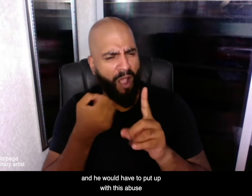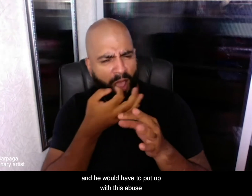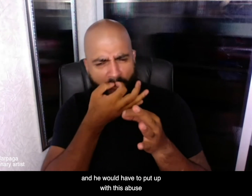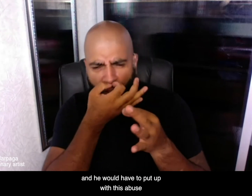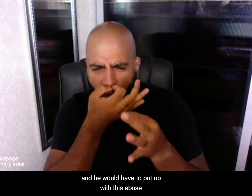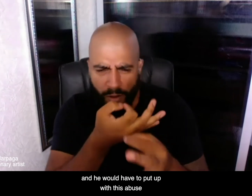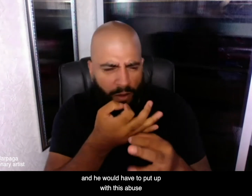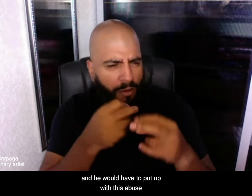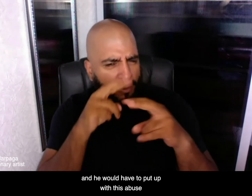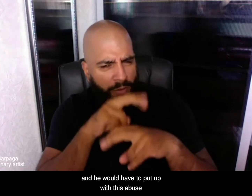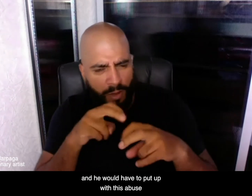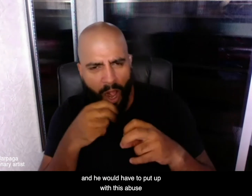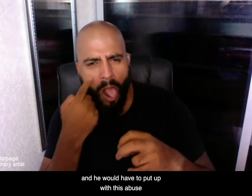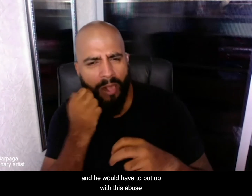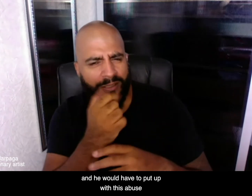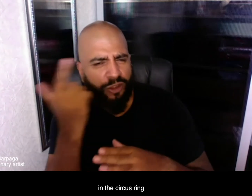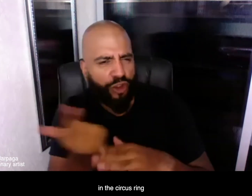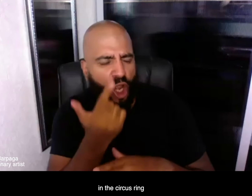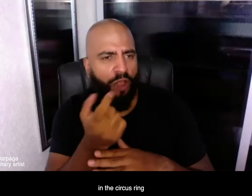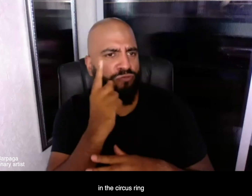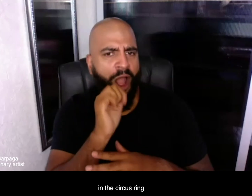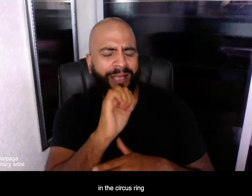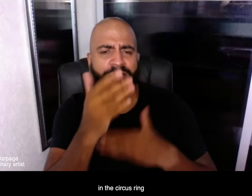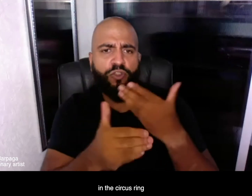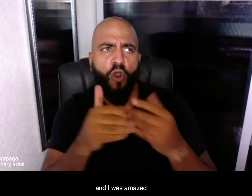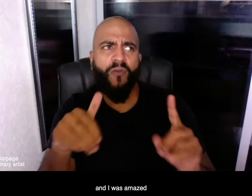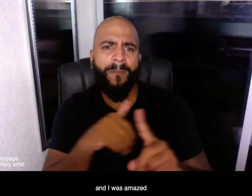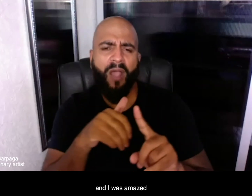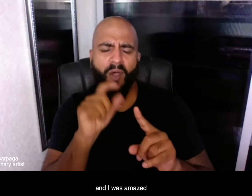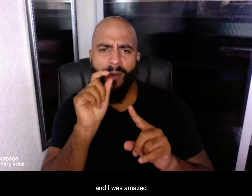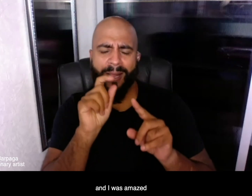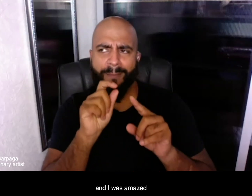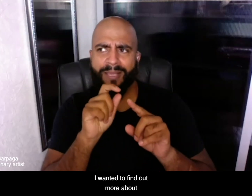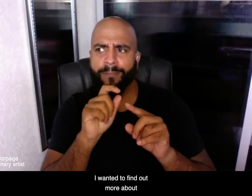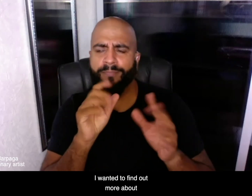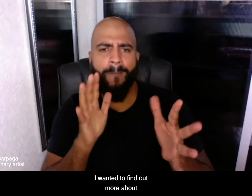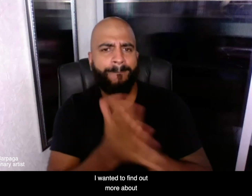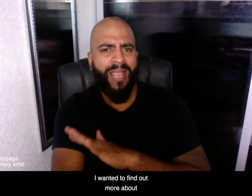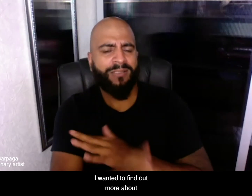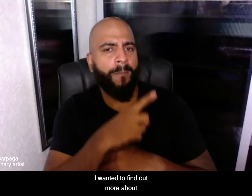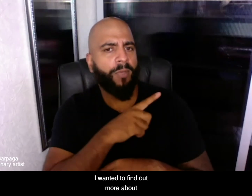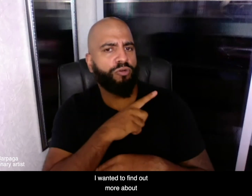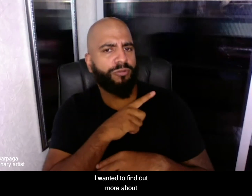And he would have to put up with this abuse in the circus ring. And I was amazed. I wanted to find out more about